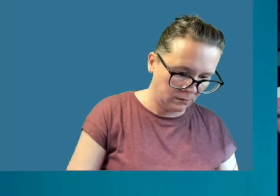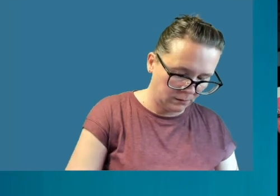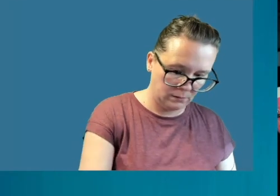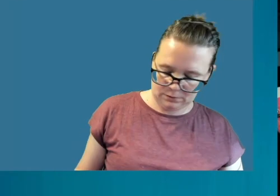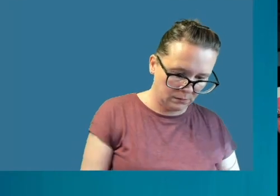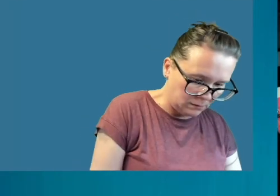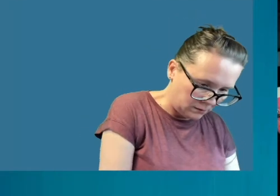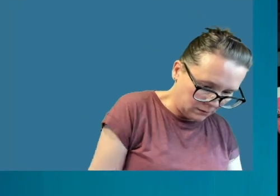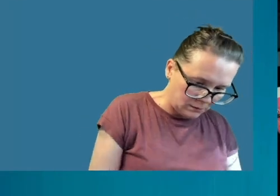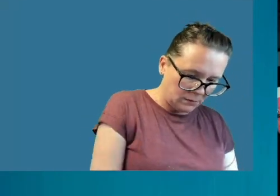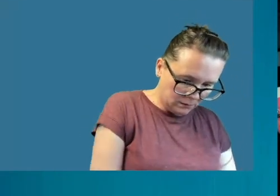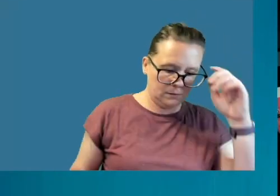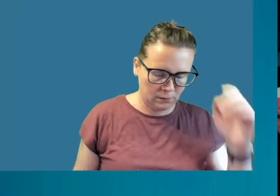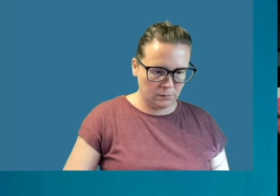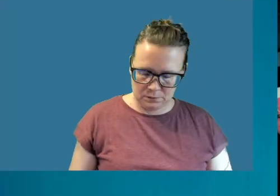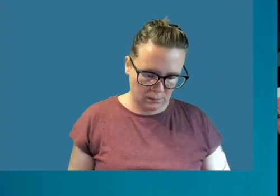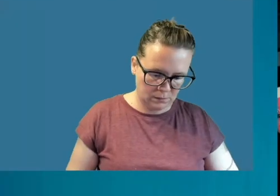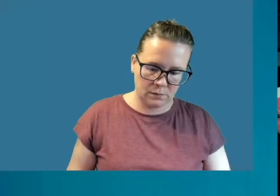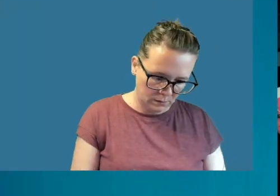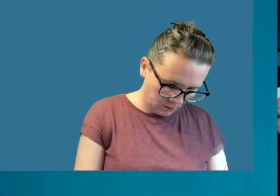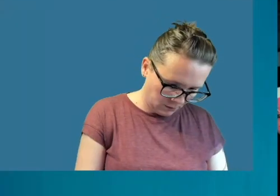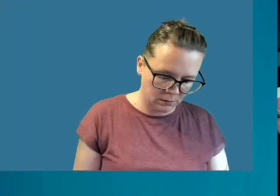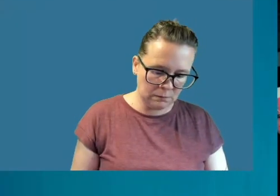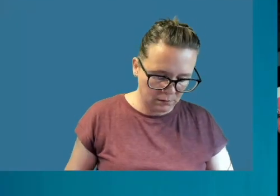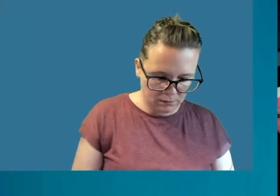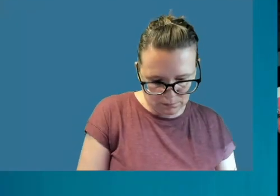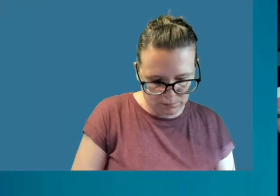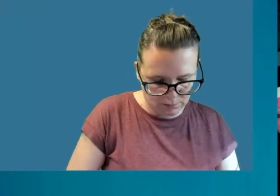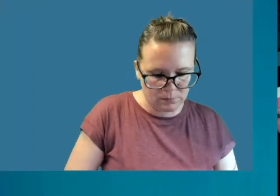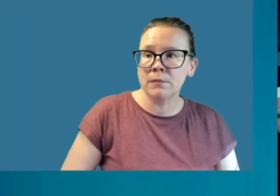sew beyond the dashed line because you'll be trimming along that line and you don't